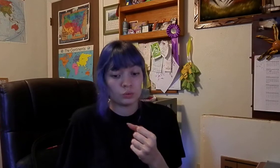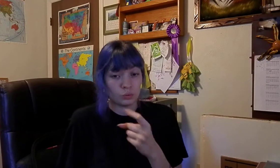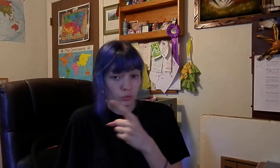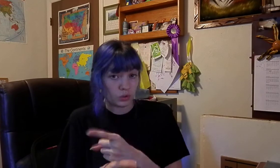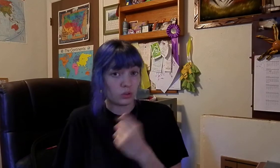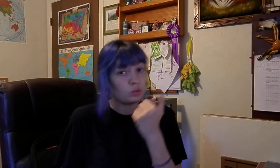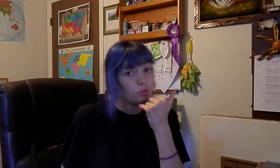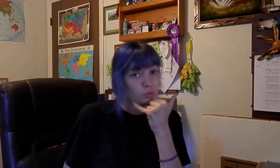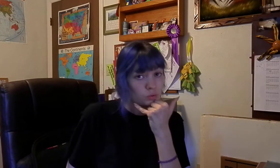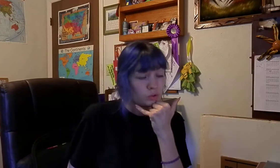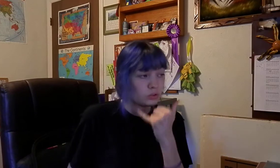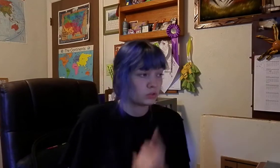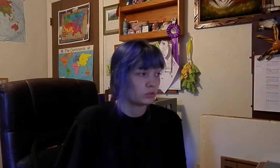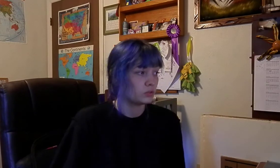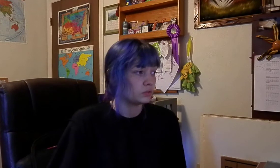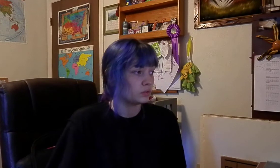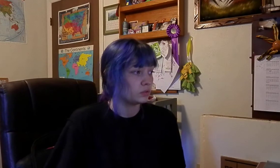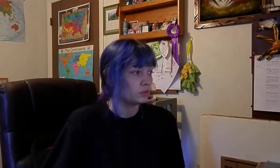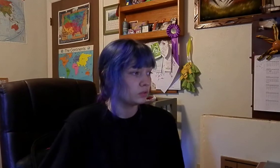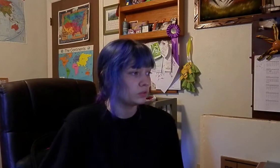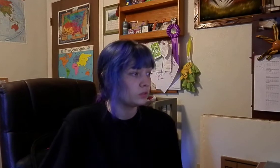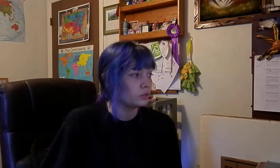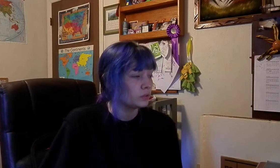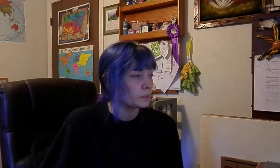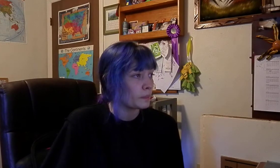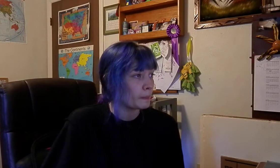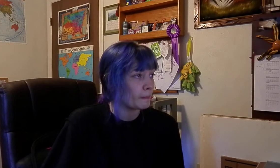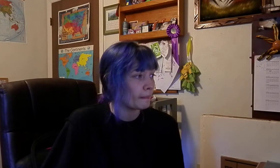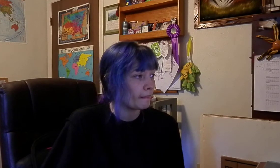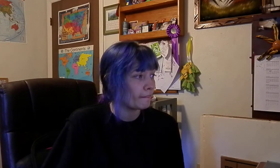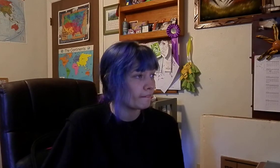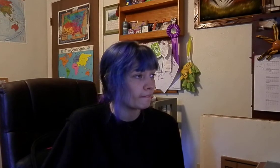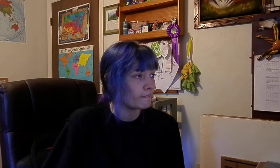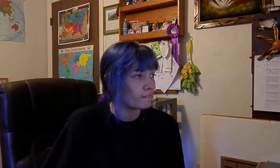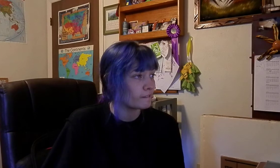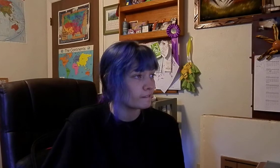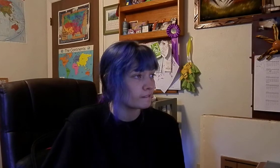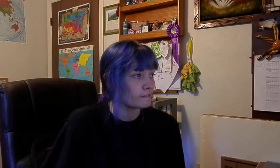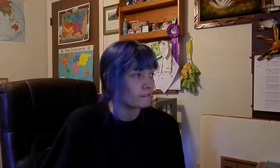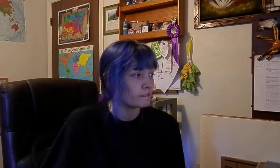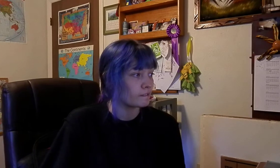So first let's look at what this group did.